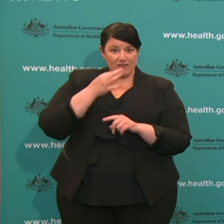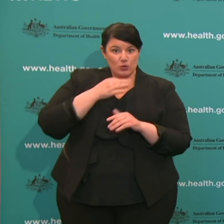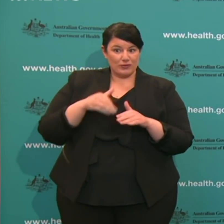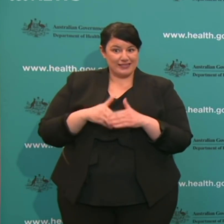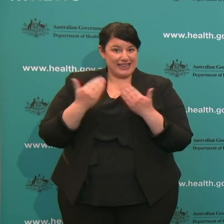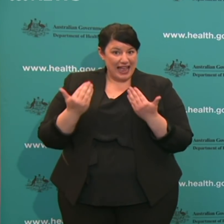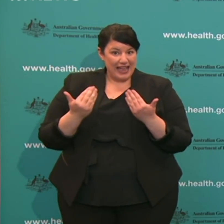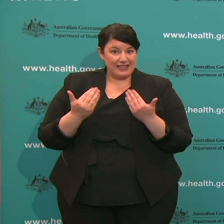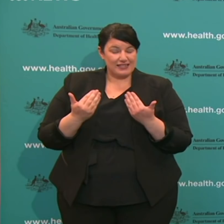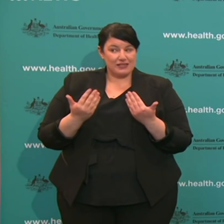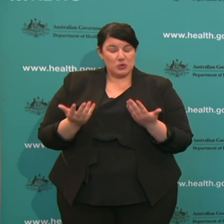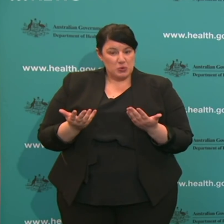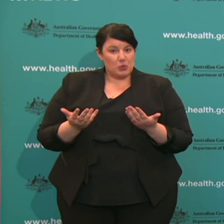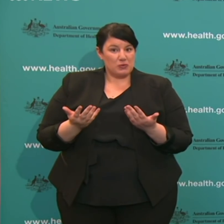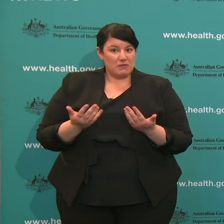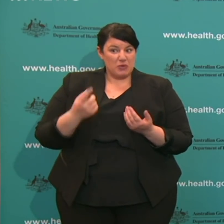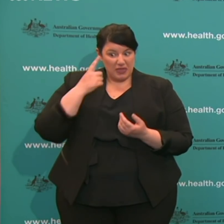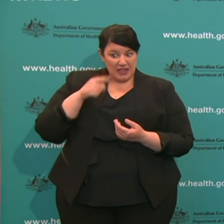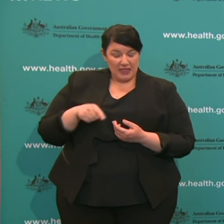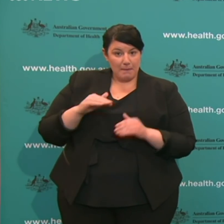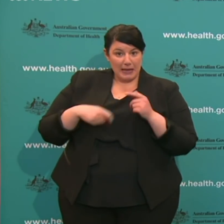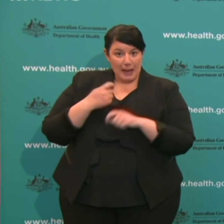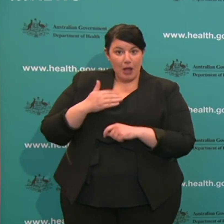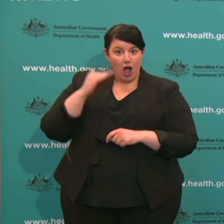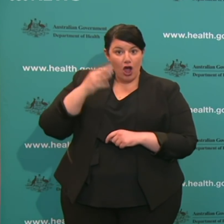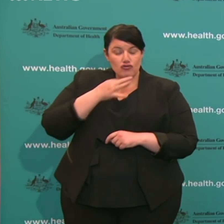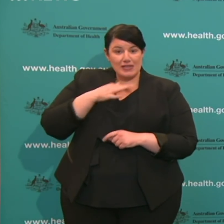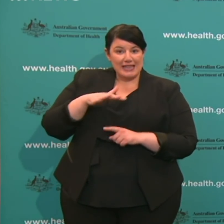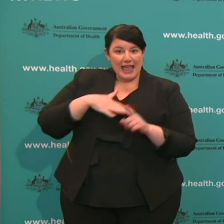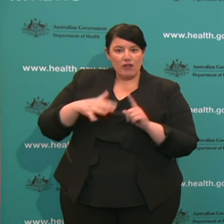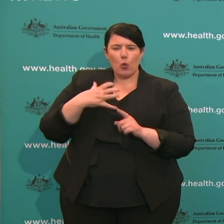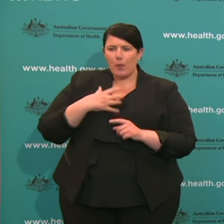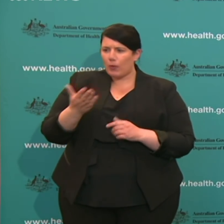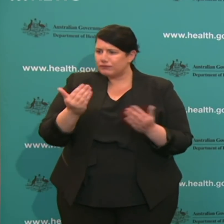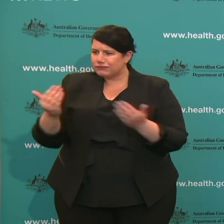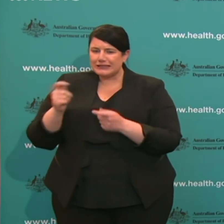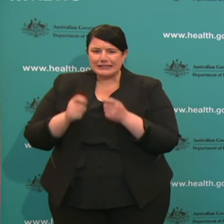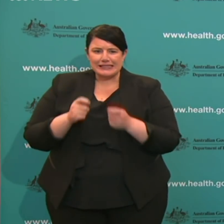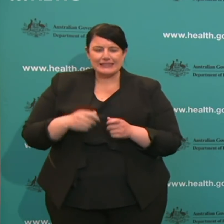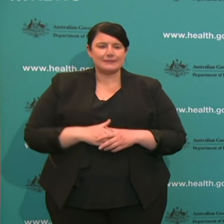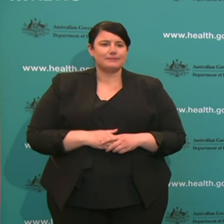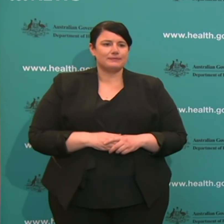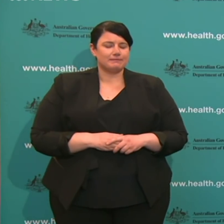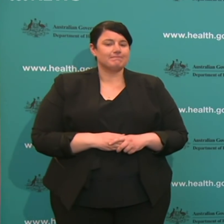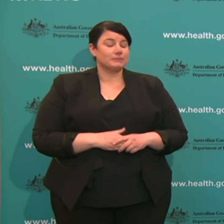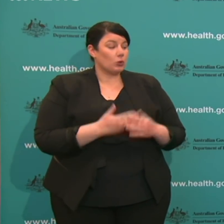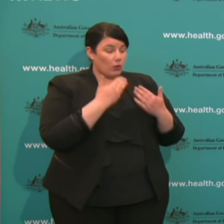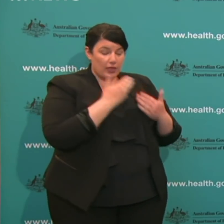see given it's now a high-risk area, or would you want more people coming forward? Well, Claire, thank you. The question